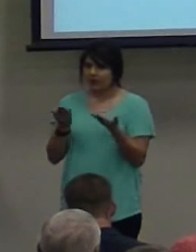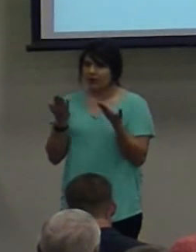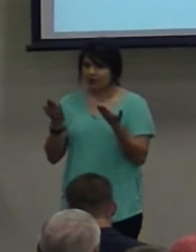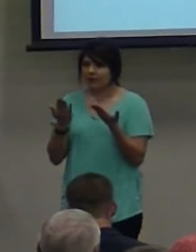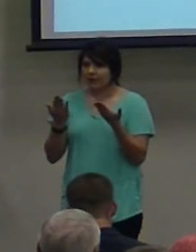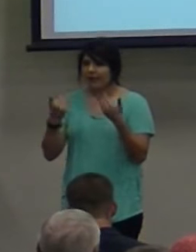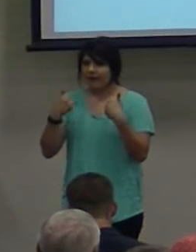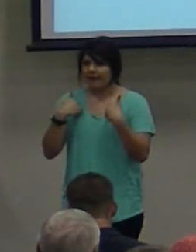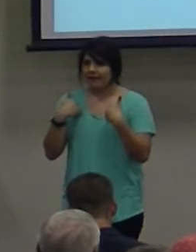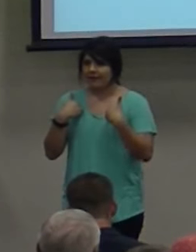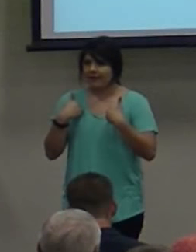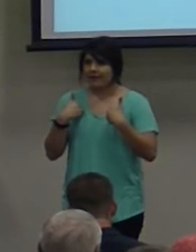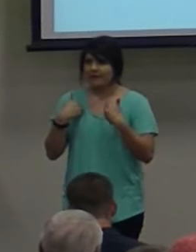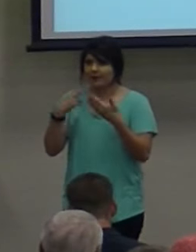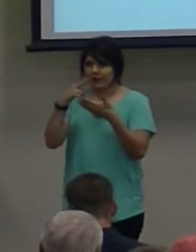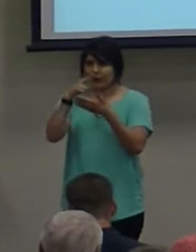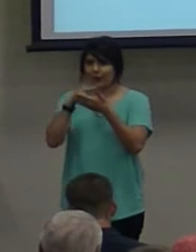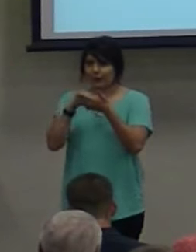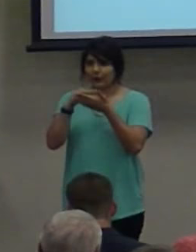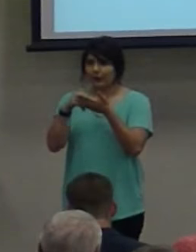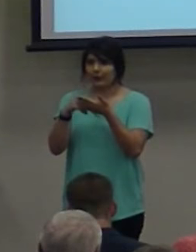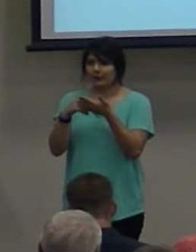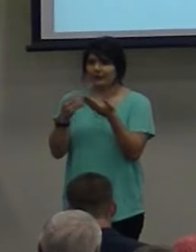I've got a nod there.